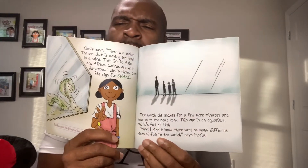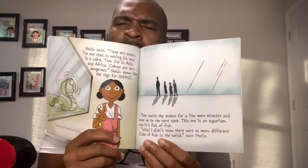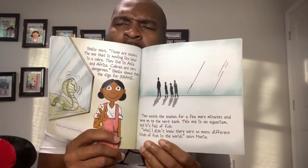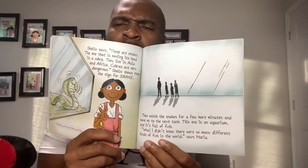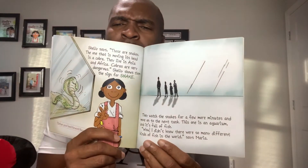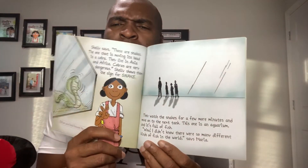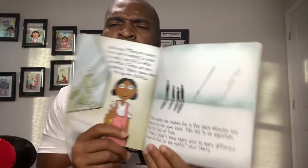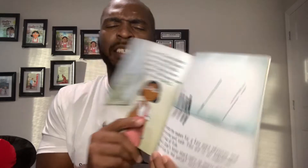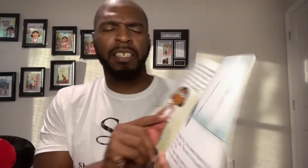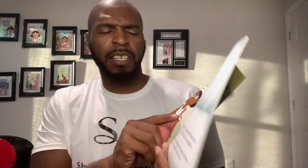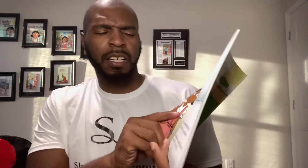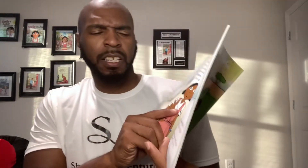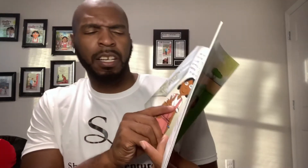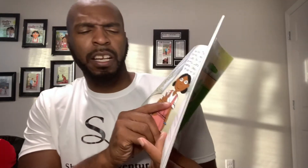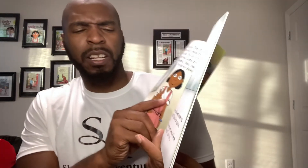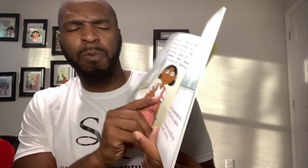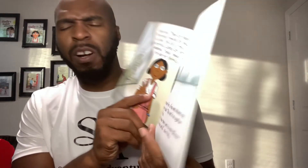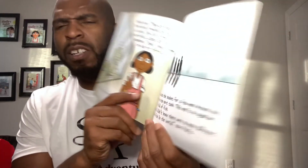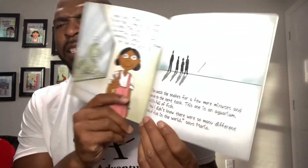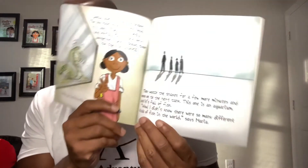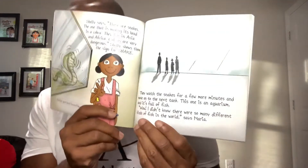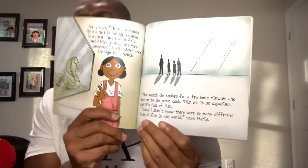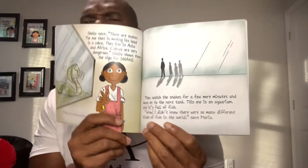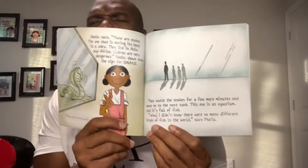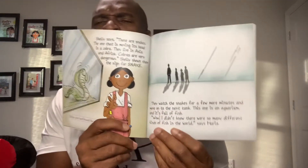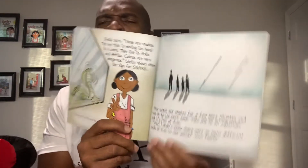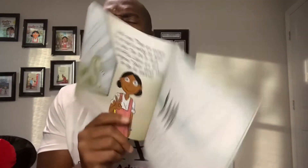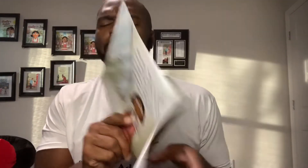kinds of fish in the world, says Maria.